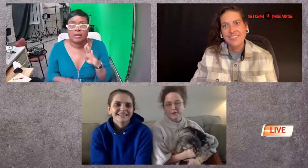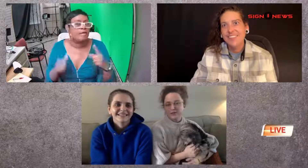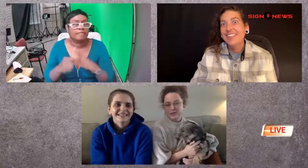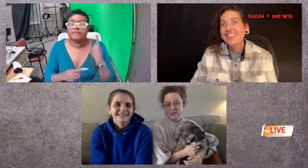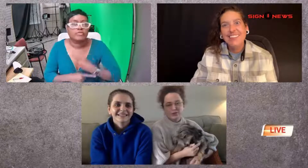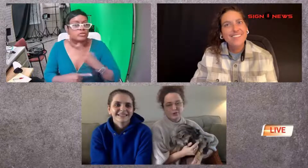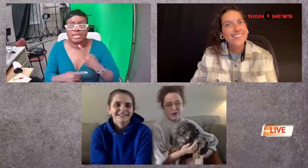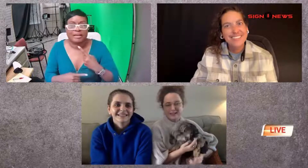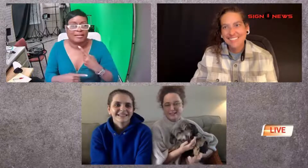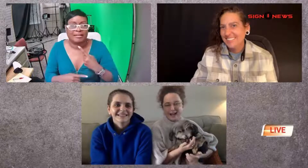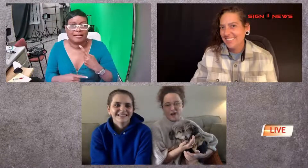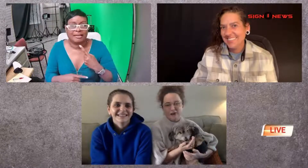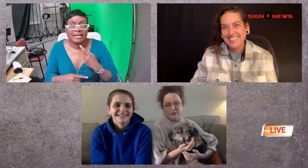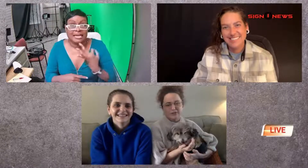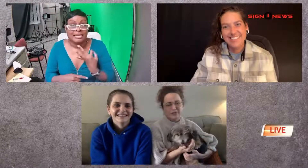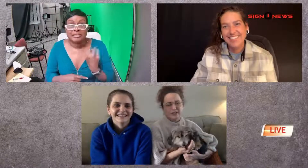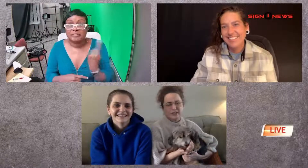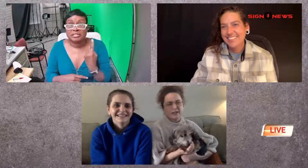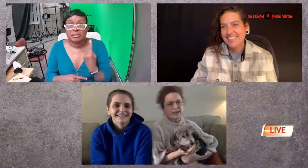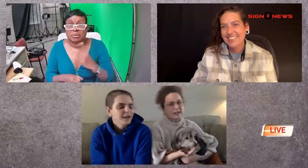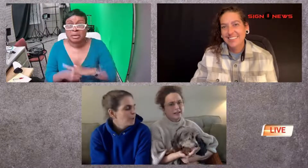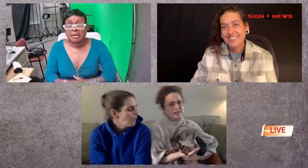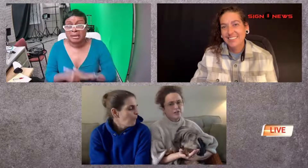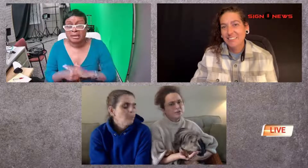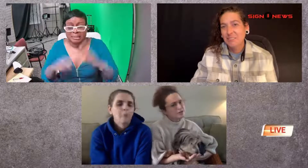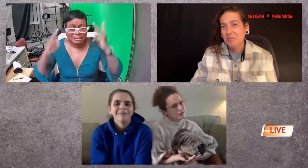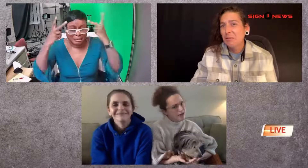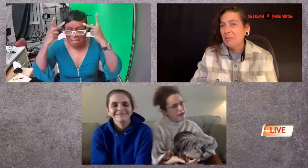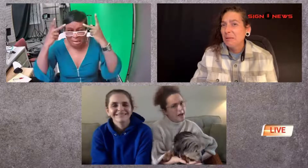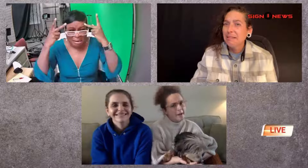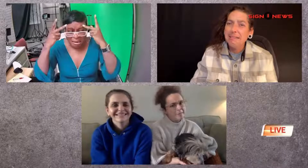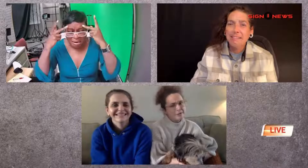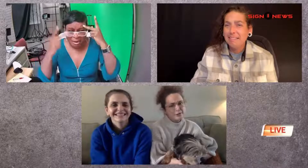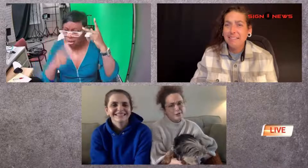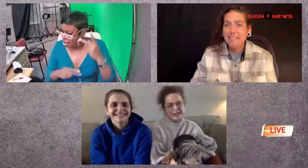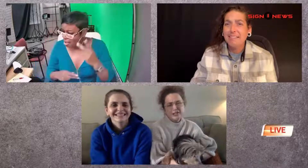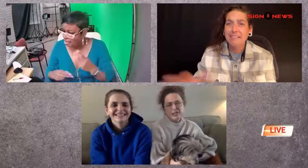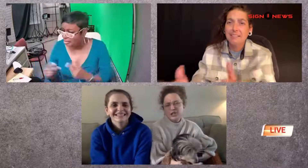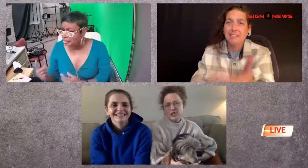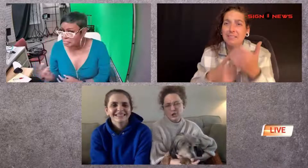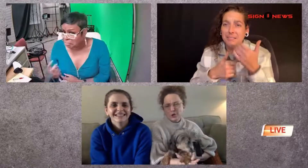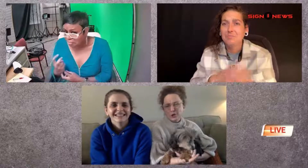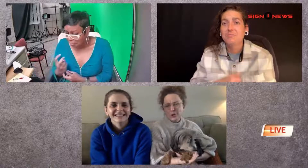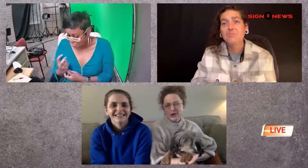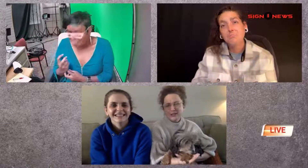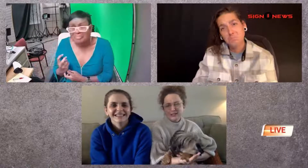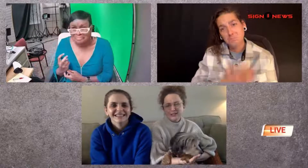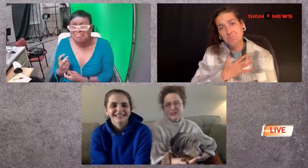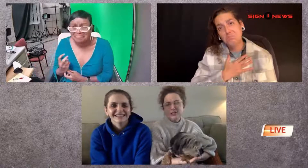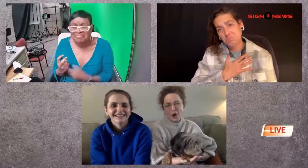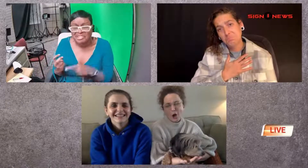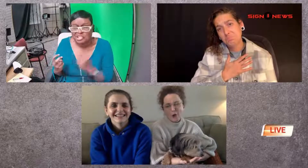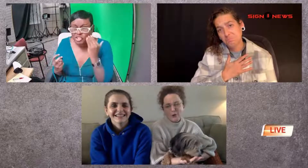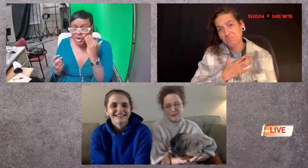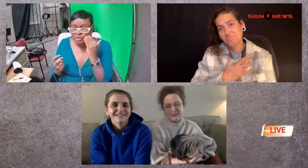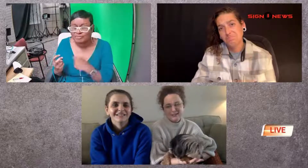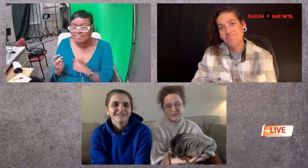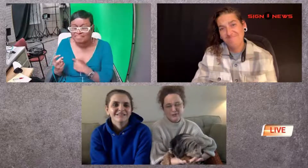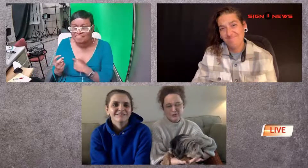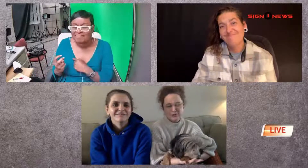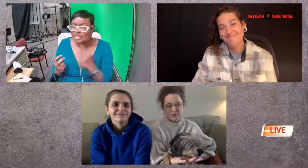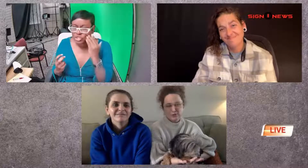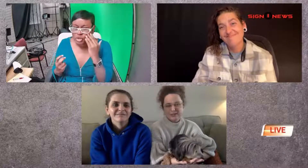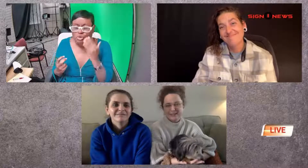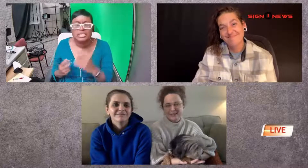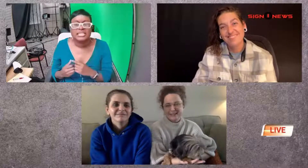anybody was stressed out, it was just like, she would just kind of come up to you like she knew, she knows, and she